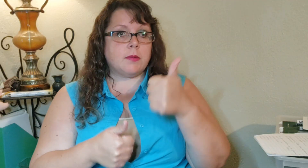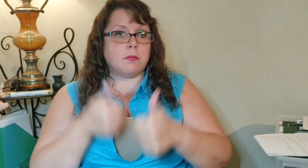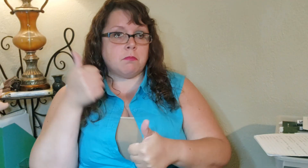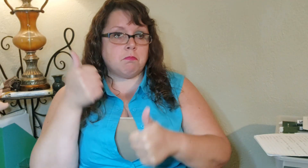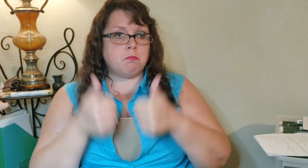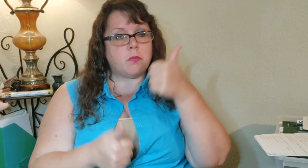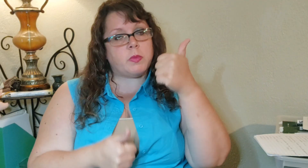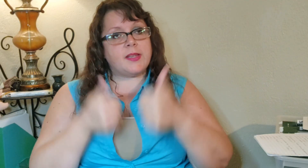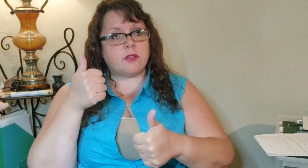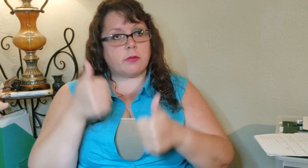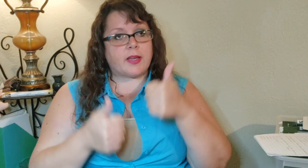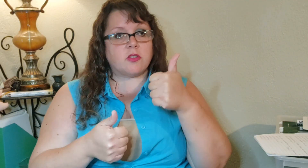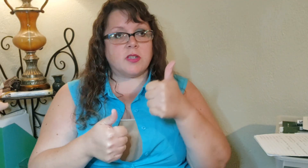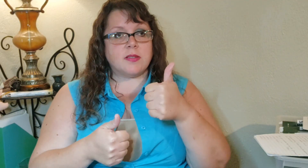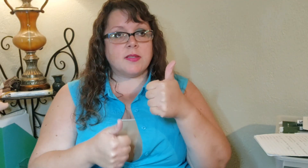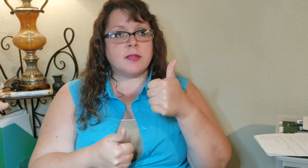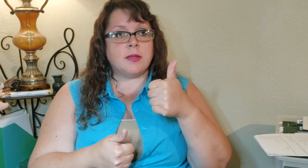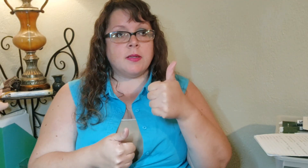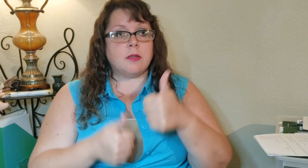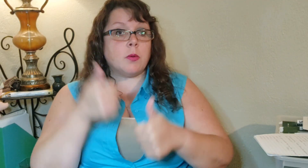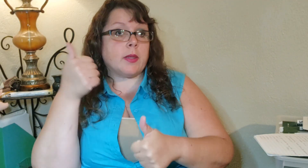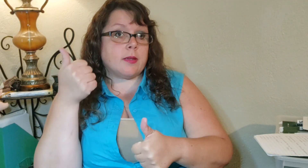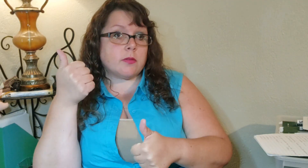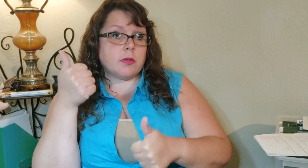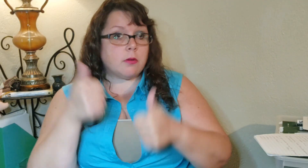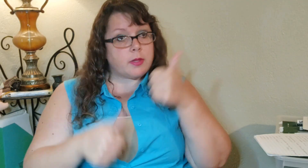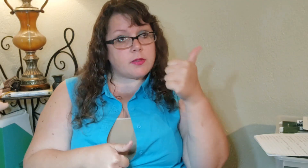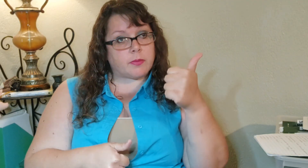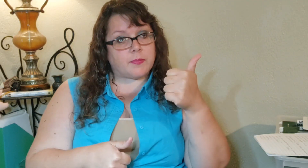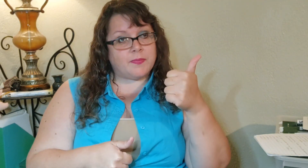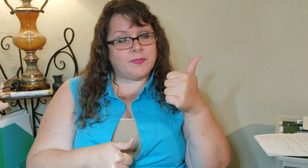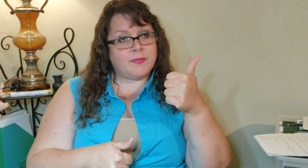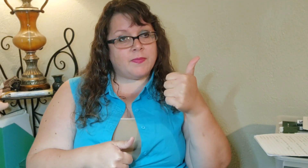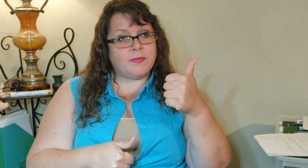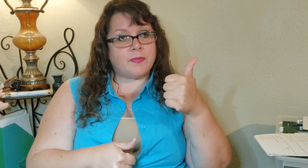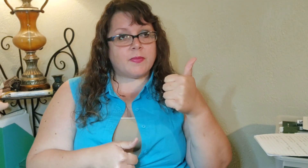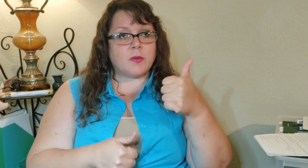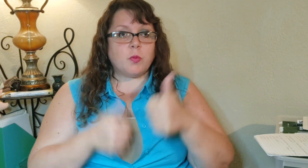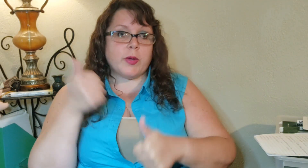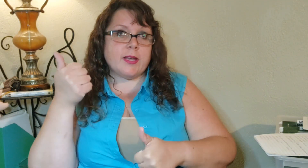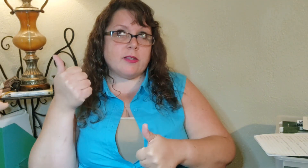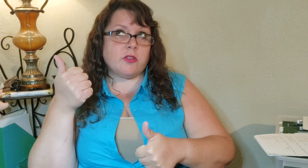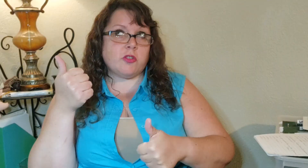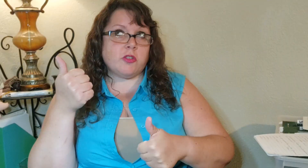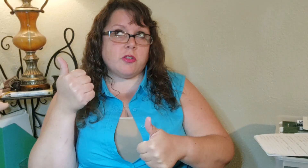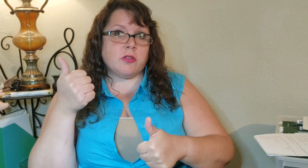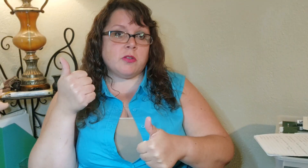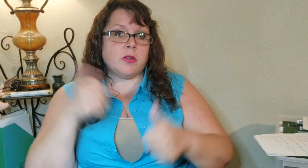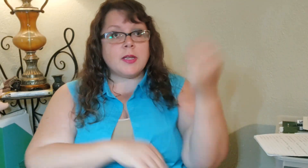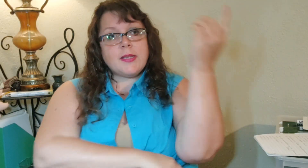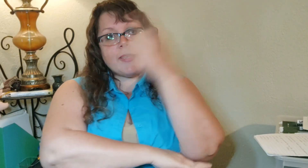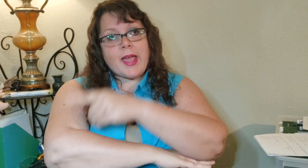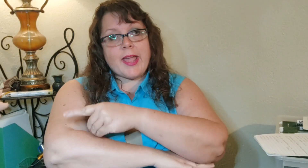doing these directions. You want this one or this one? Which